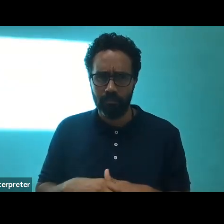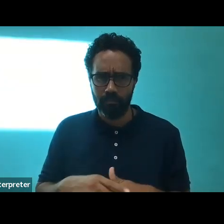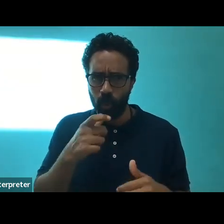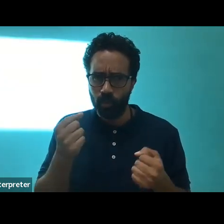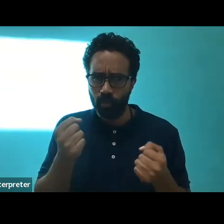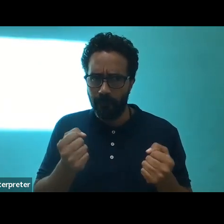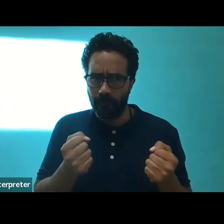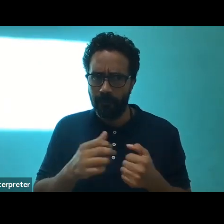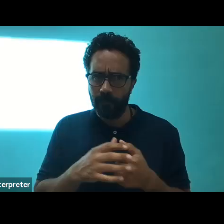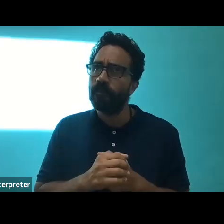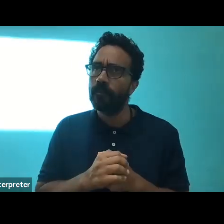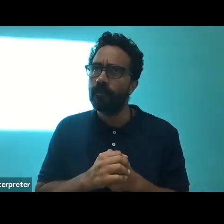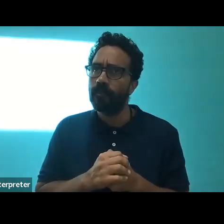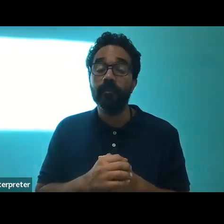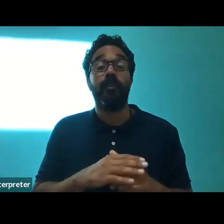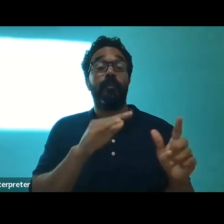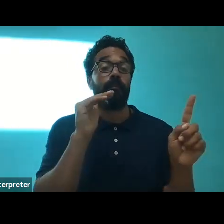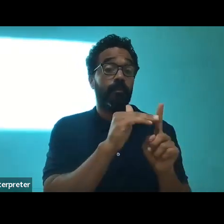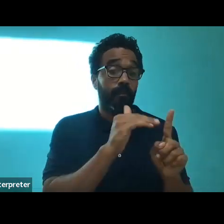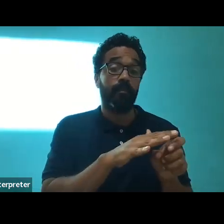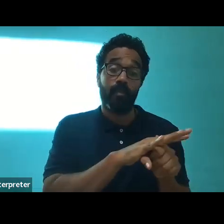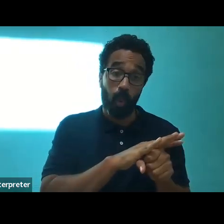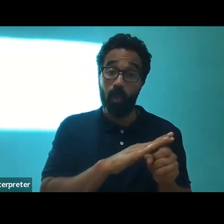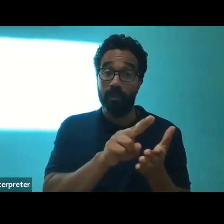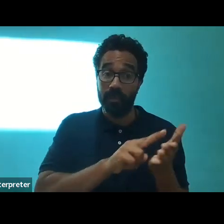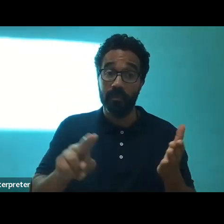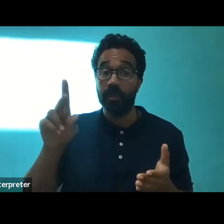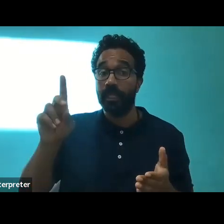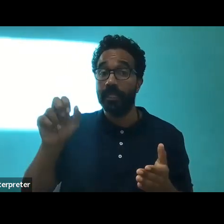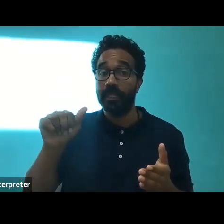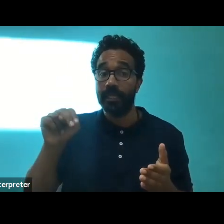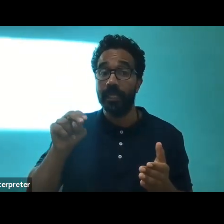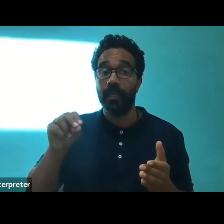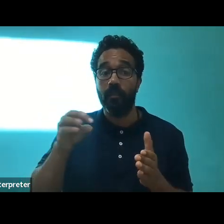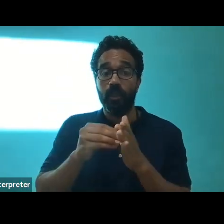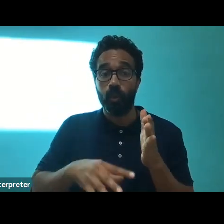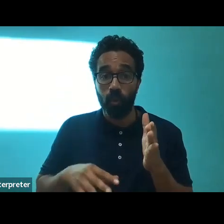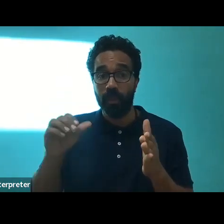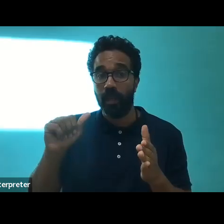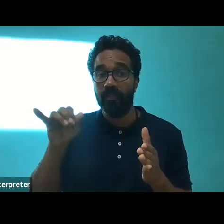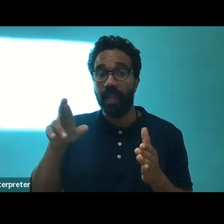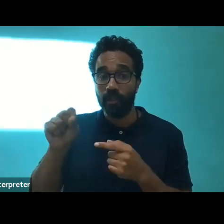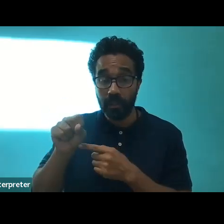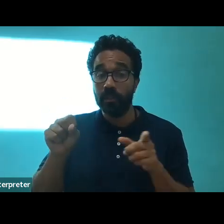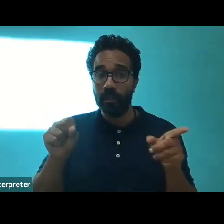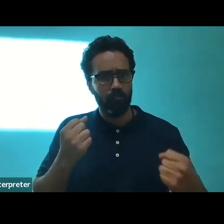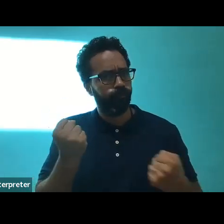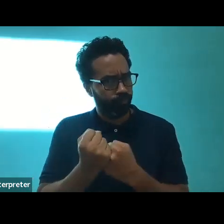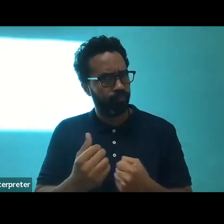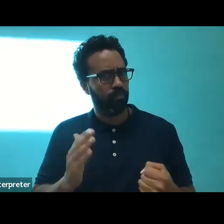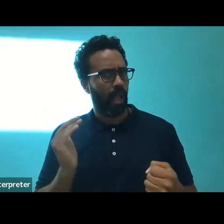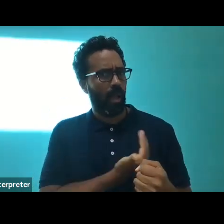So we worked with the local university. The Dean of Student Affairs there was very supportive of our group